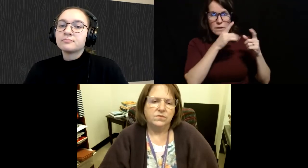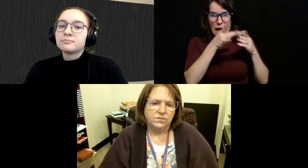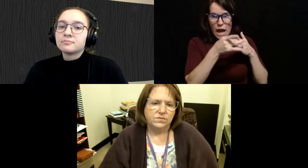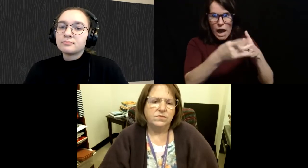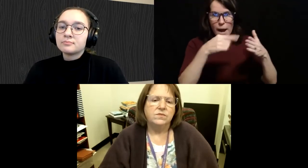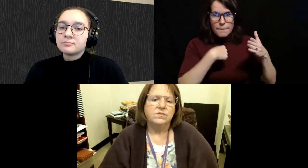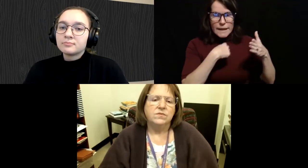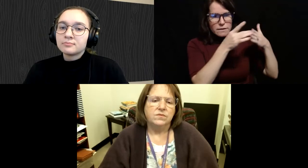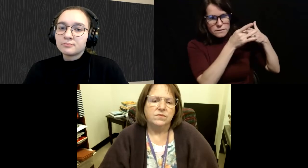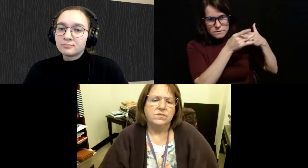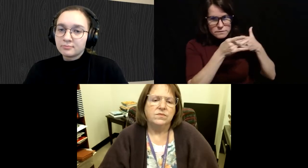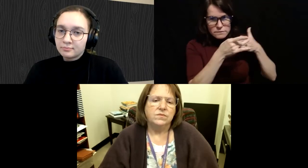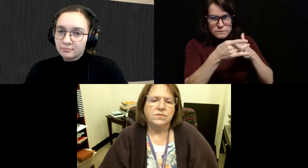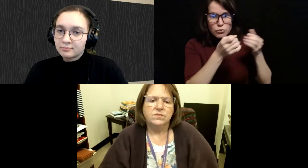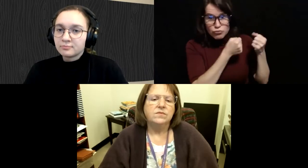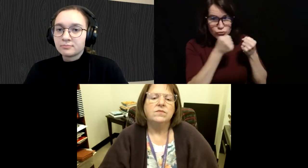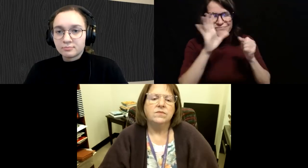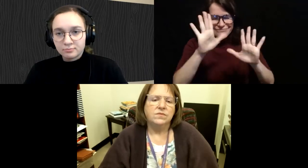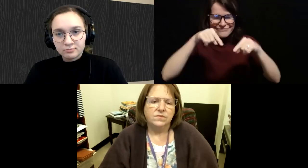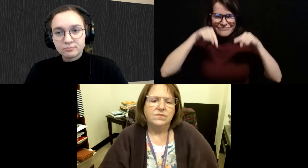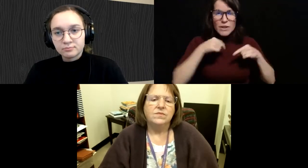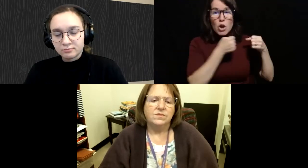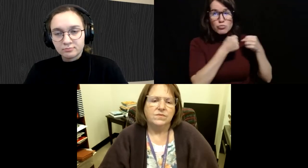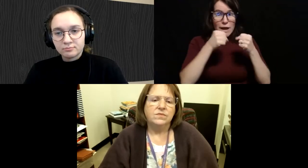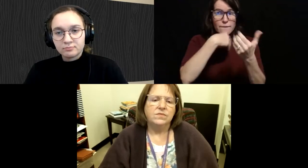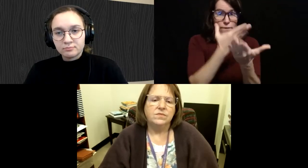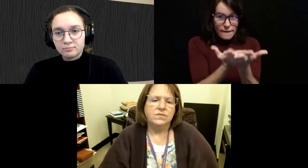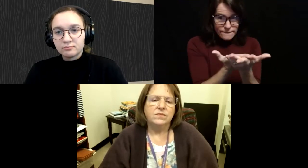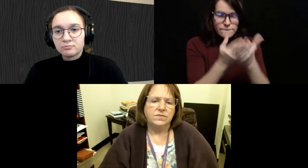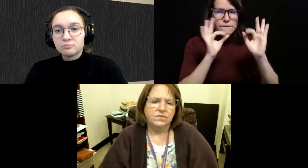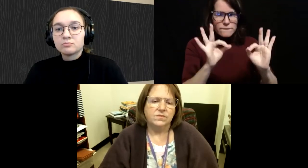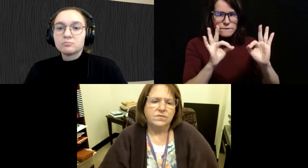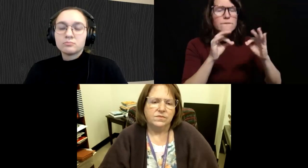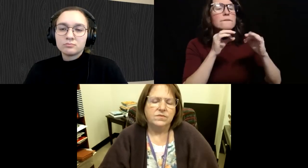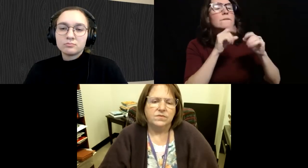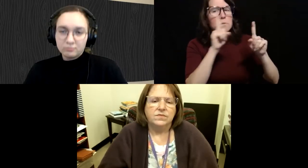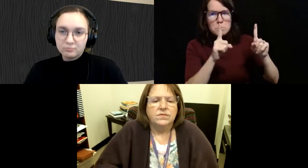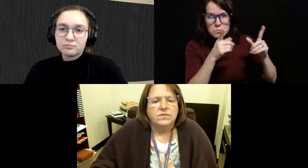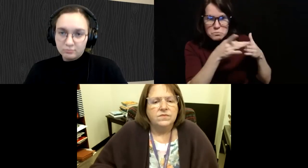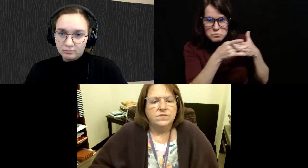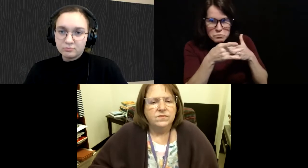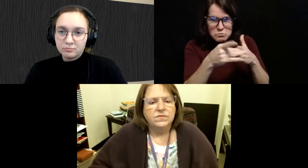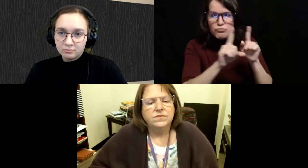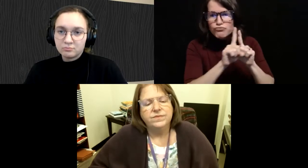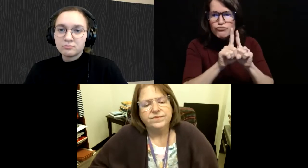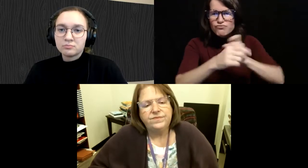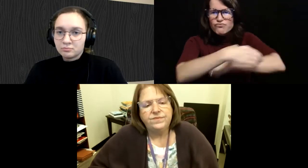But I can go to the doctor and that person will guide me. First of all, we drive to the medical appointment. That